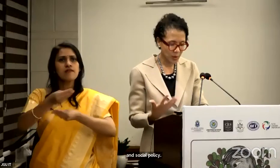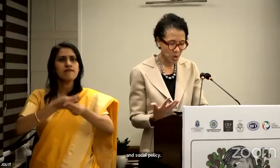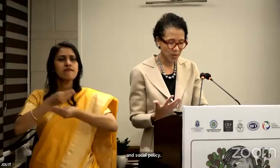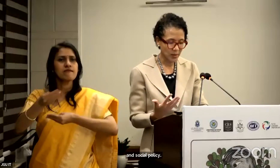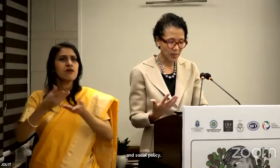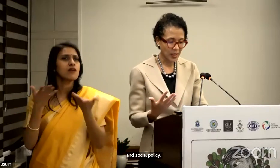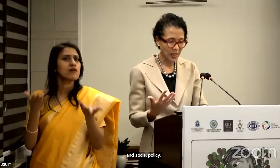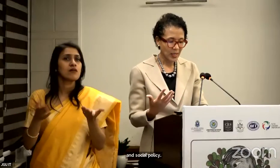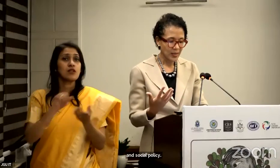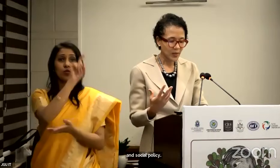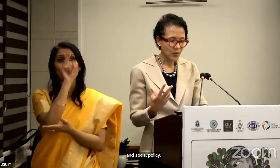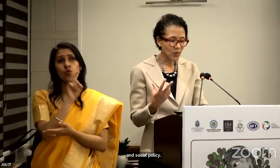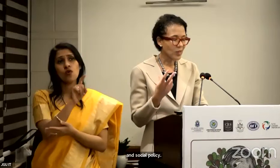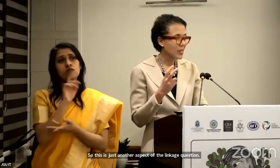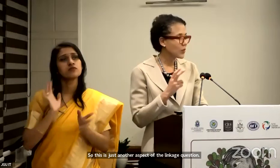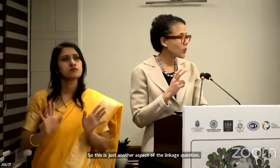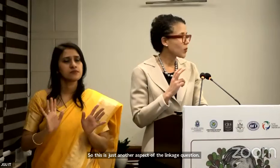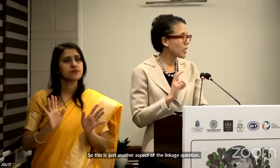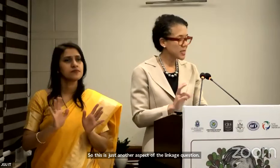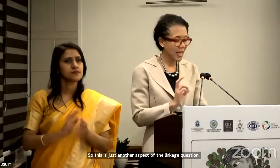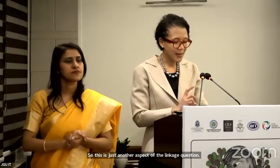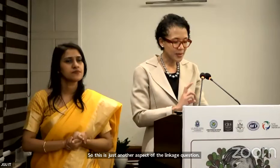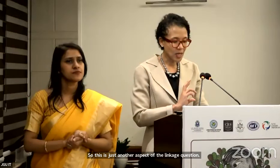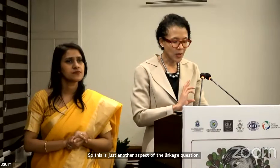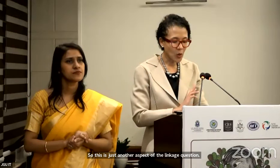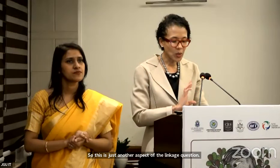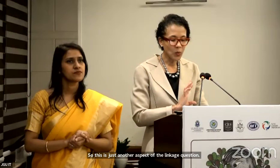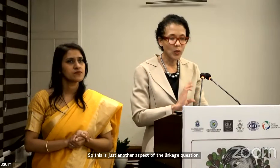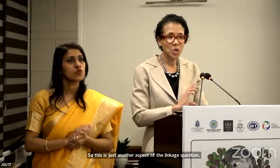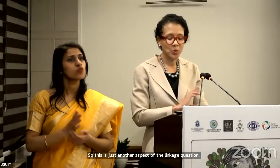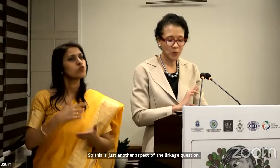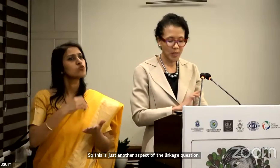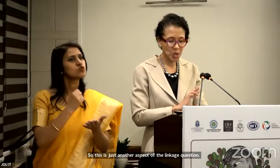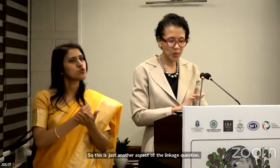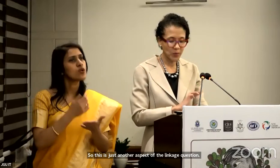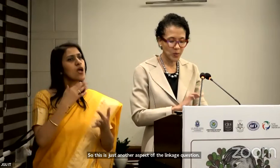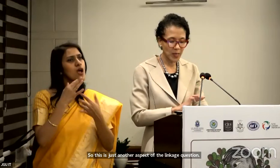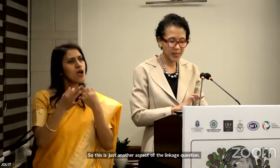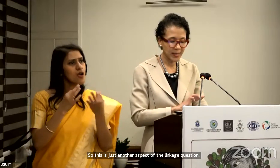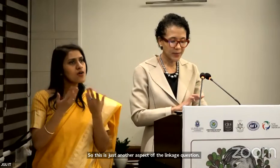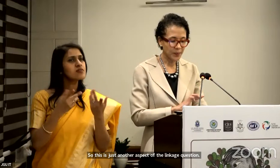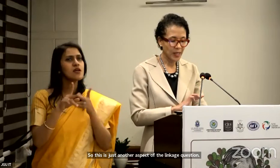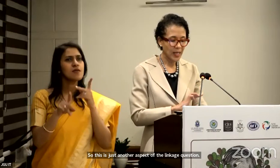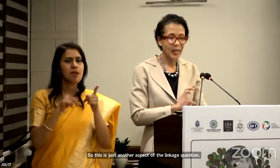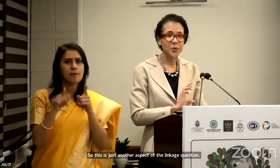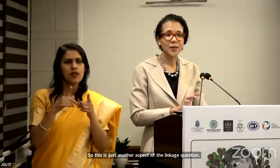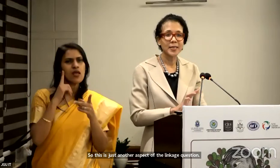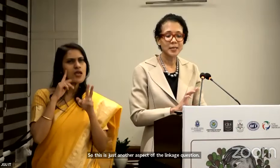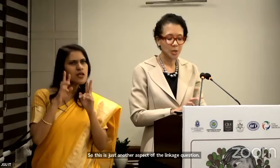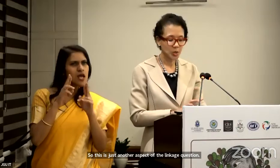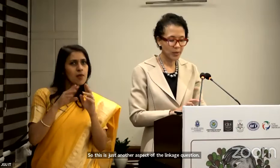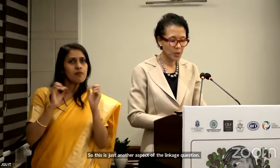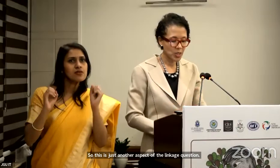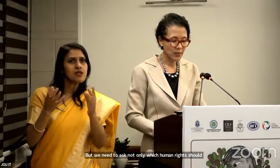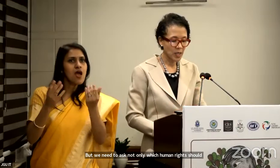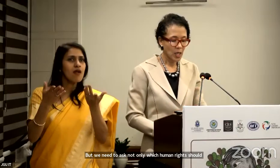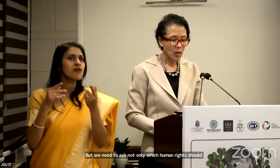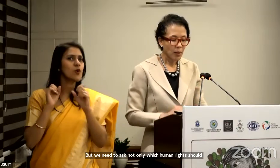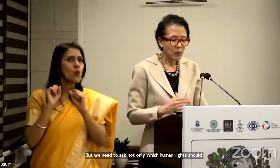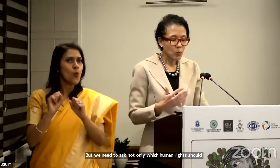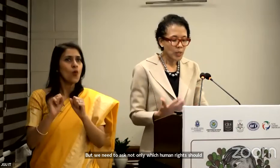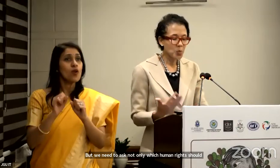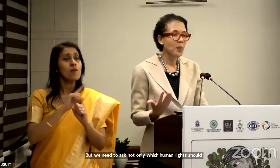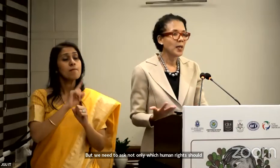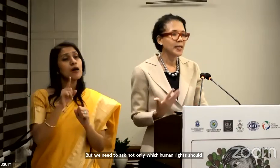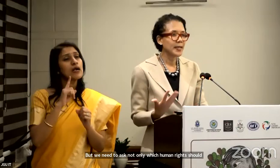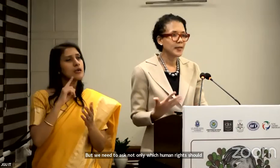linkage question, that we need to ask not only which human rights should be respected and reflected in the trade regime,